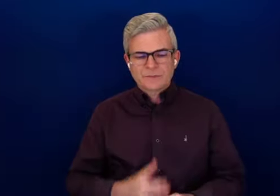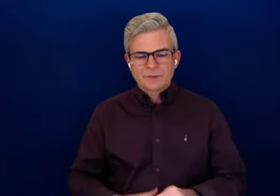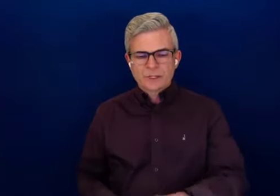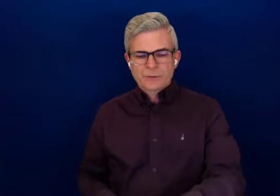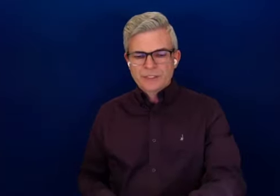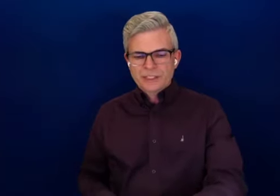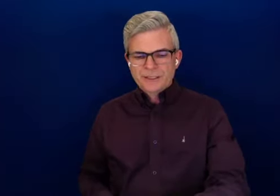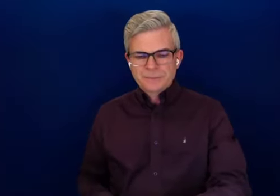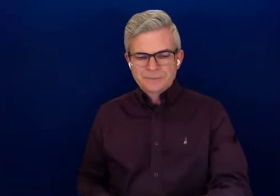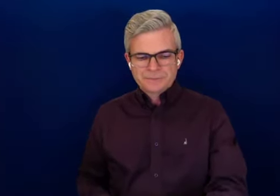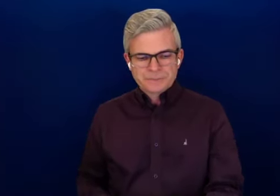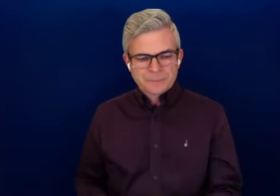grouchy.